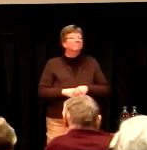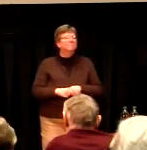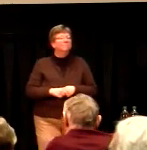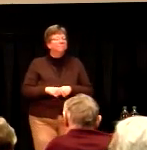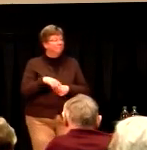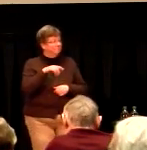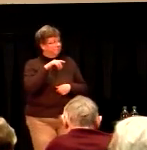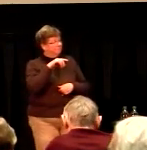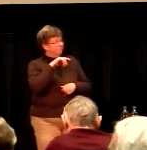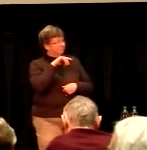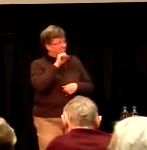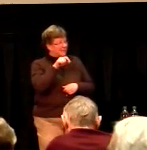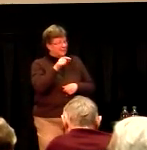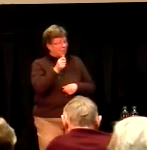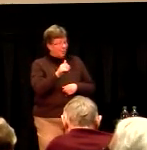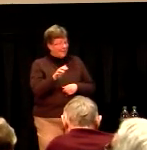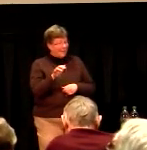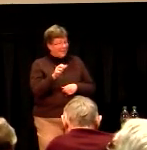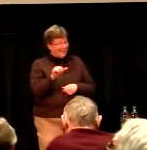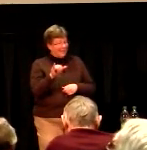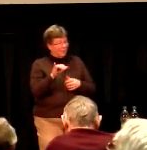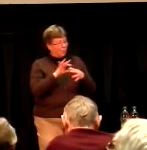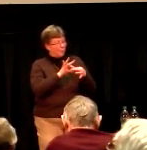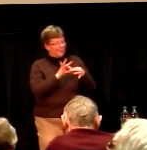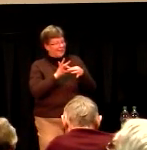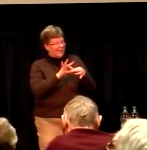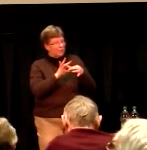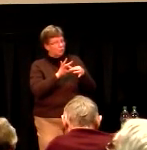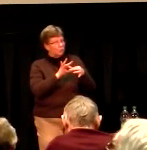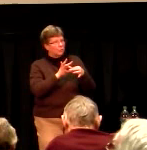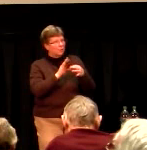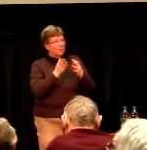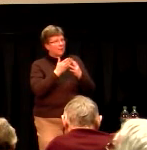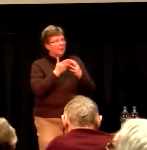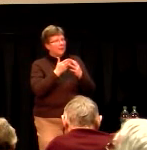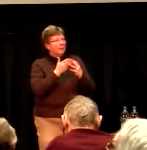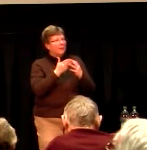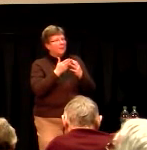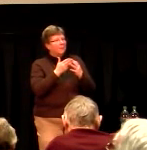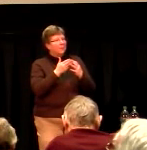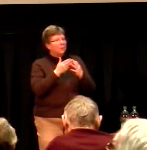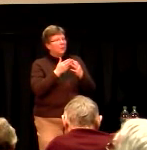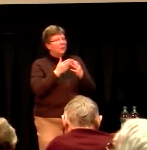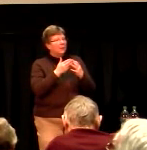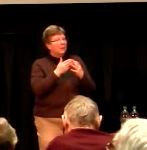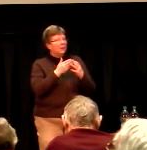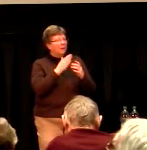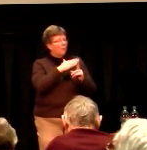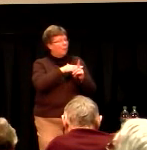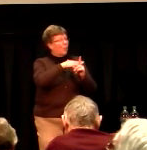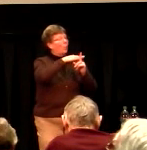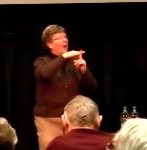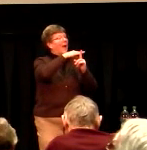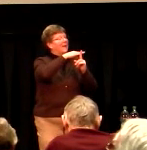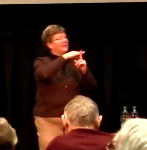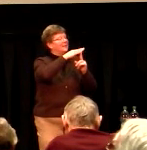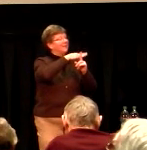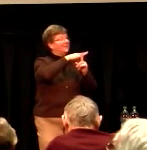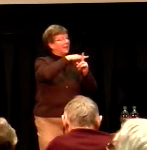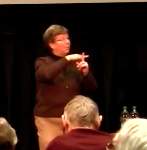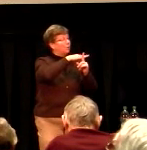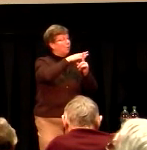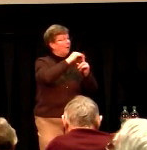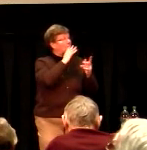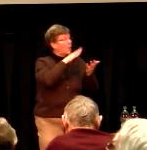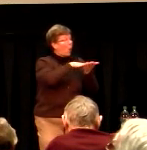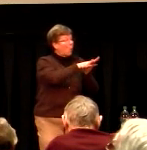Is there any relationship between the rising temperature of the oceans